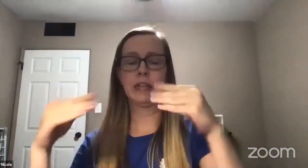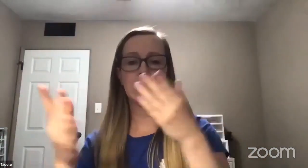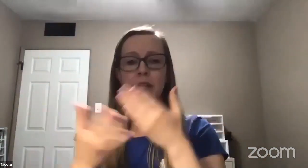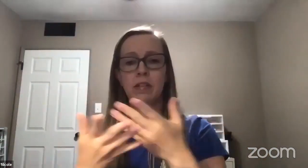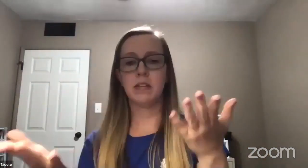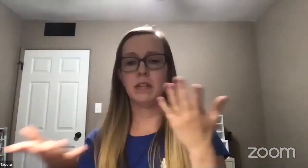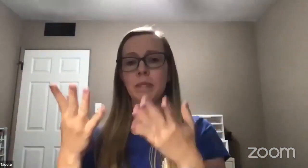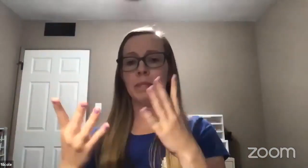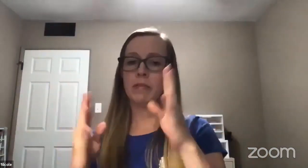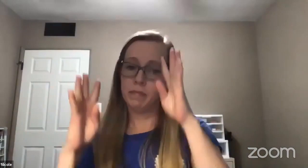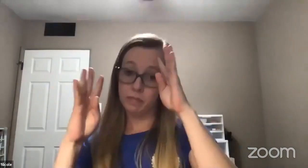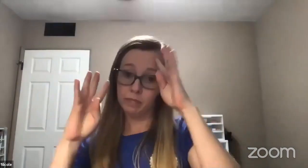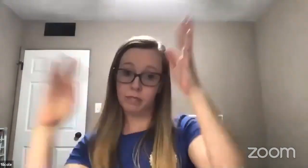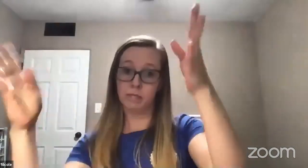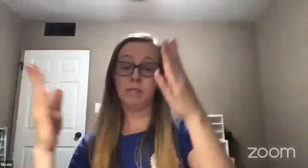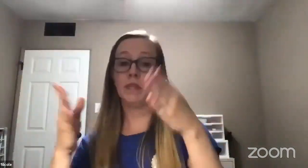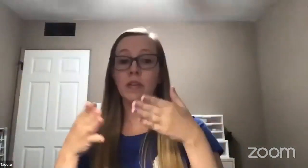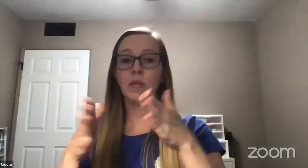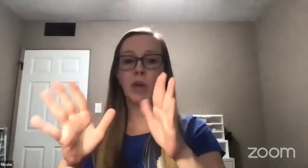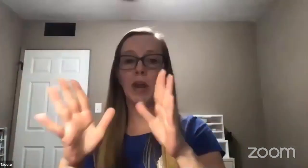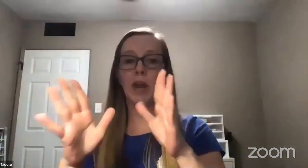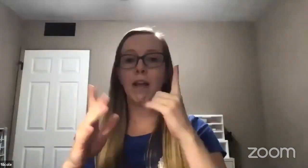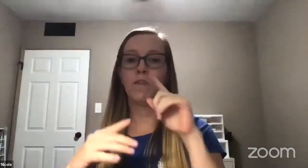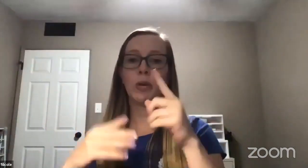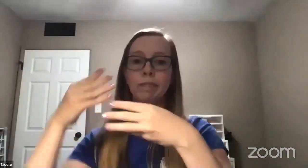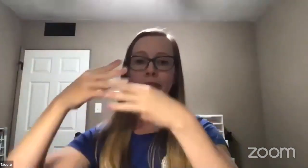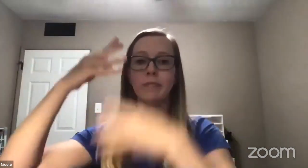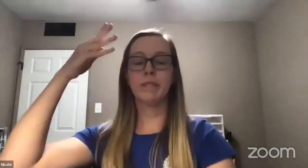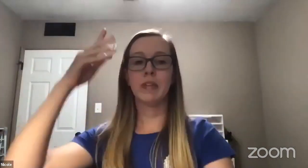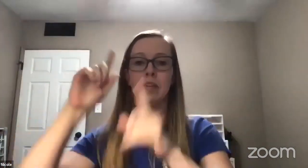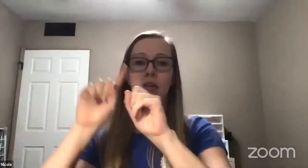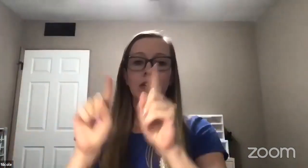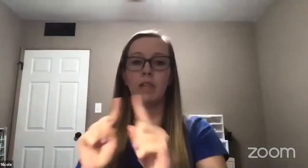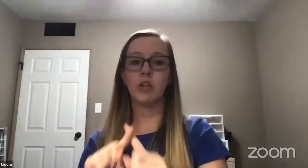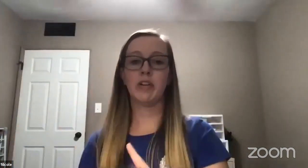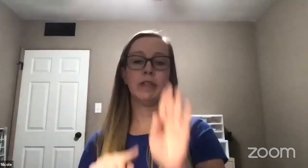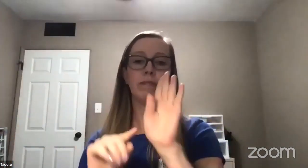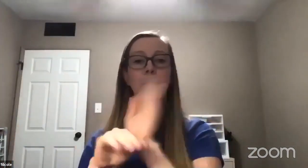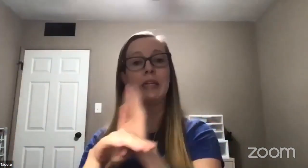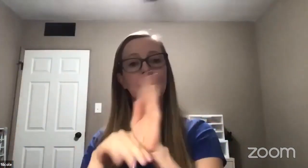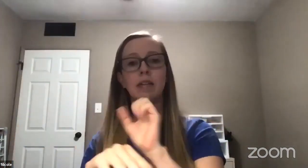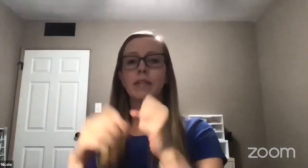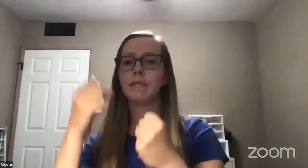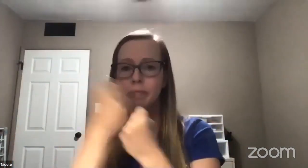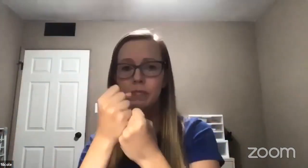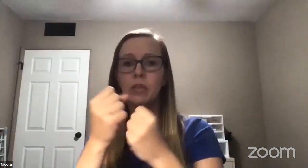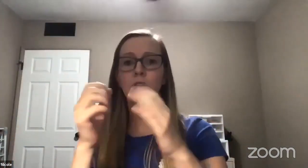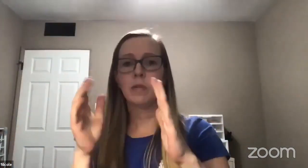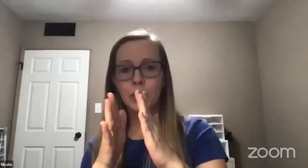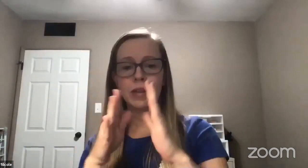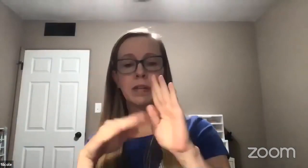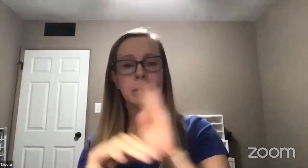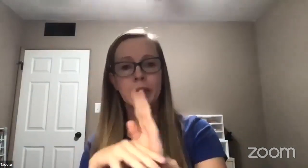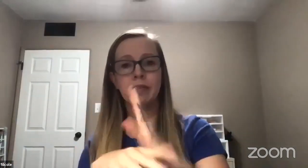rely on that event for selling items, for those vendors. Maybe we can think of different ways to support the